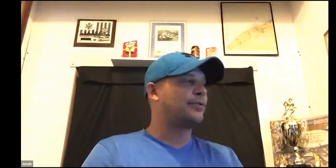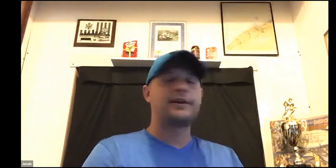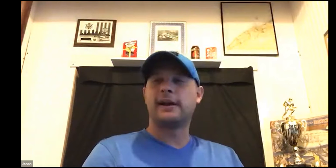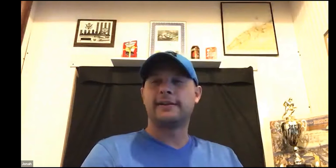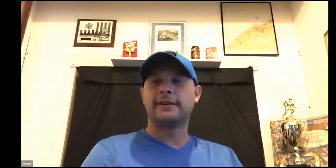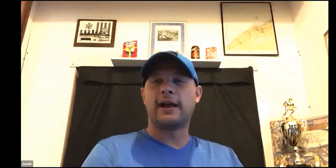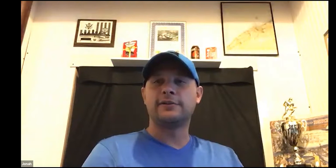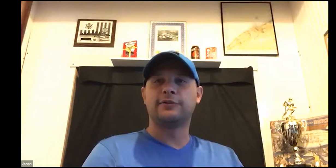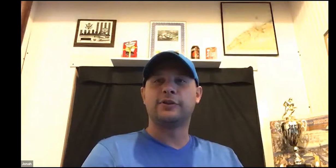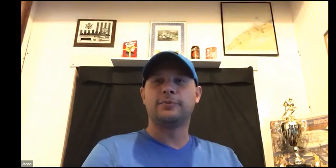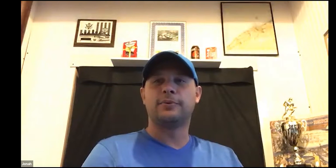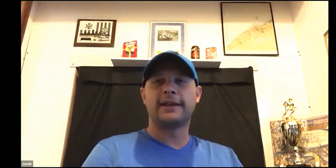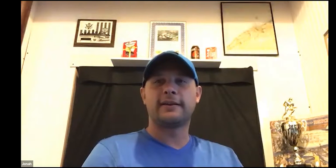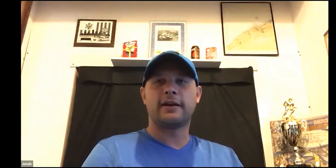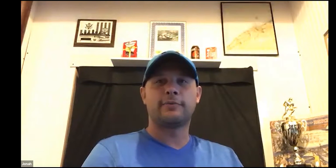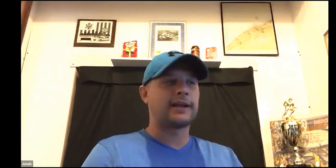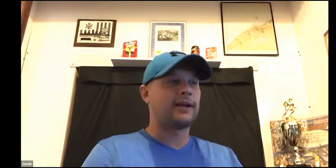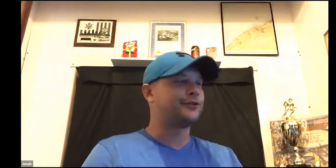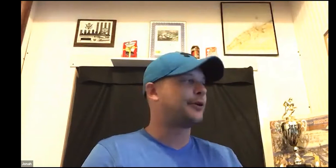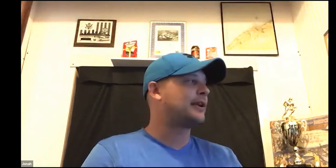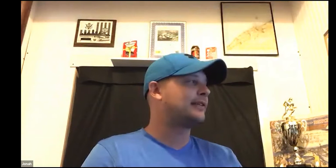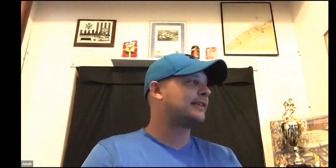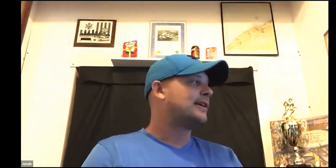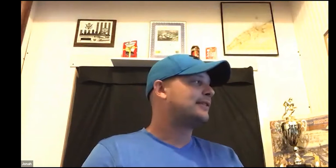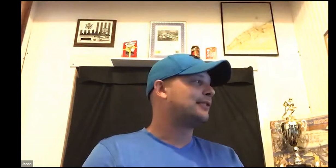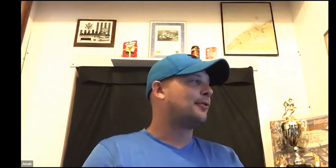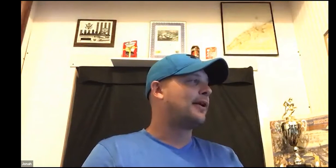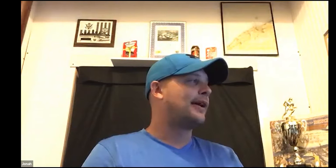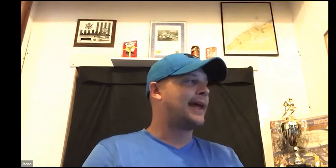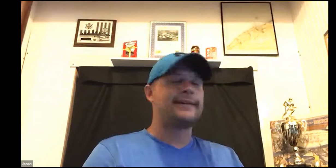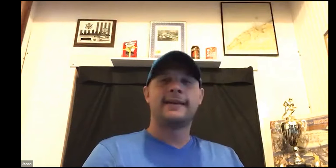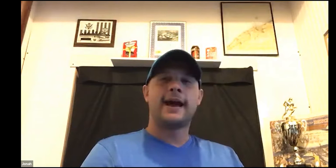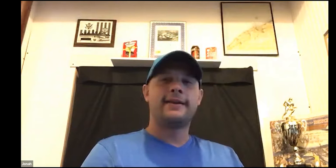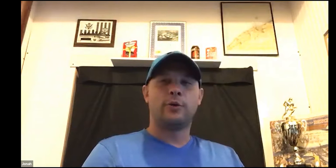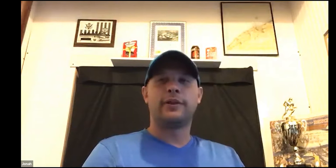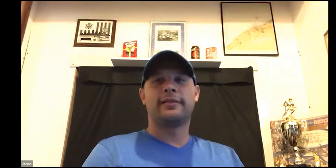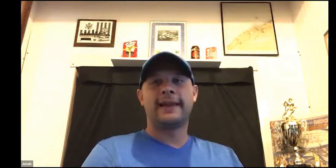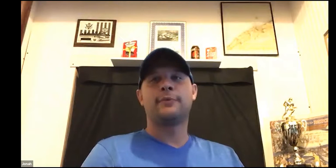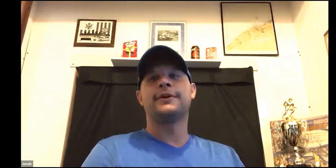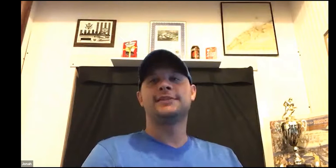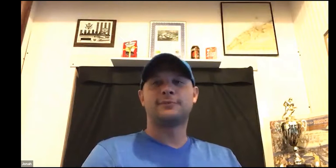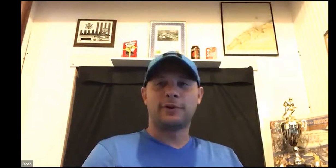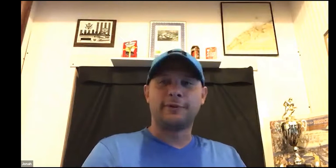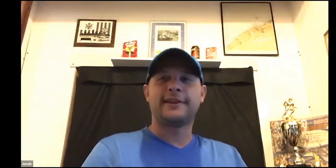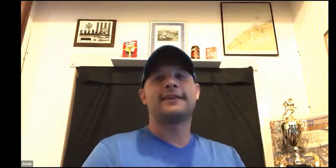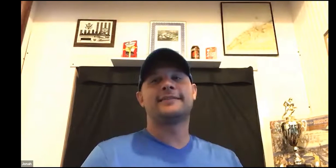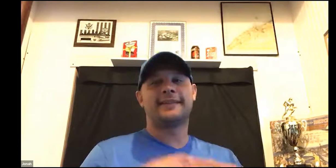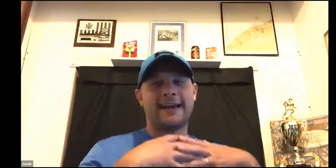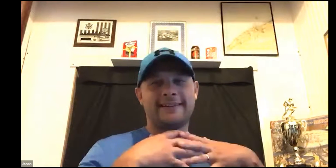there on YouTube, like Raquel's showing us. So, and I know with language, it's one of those things that